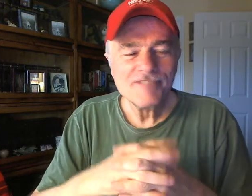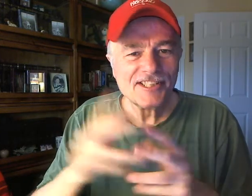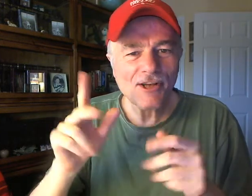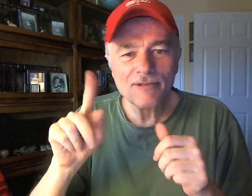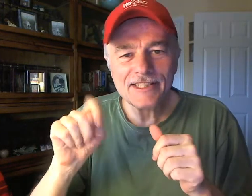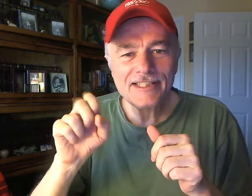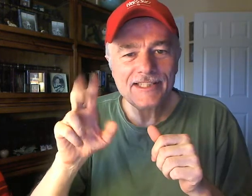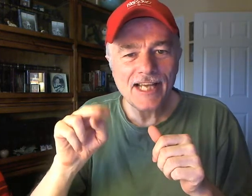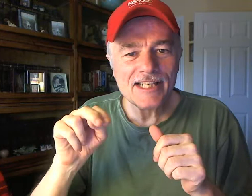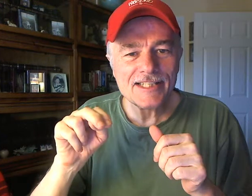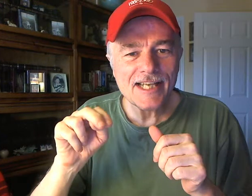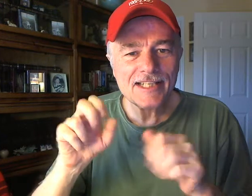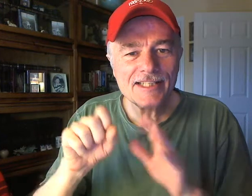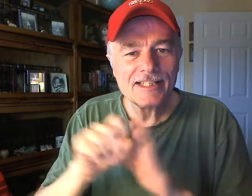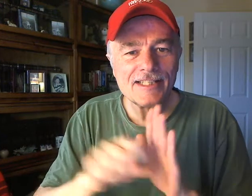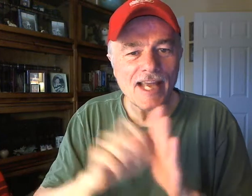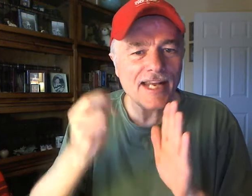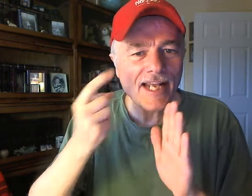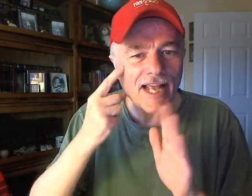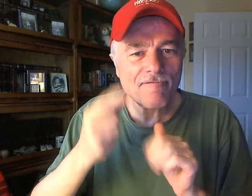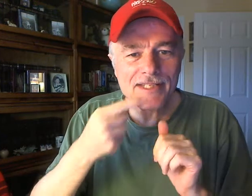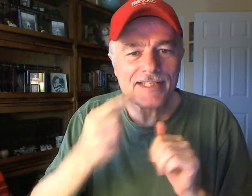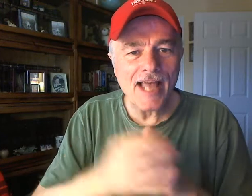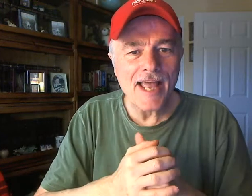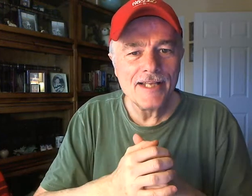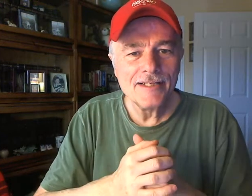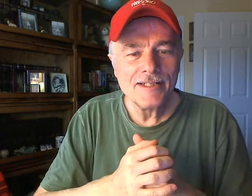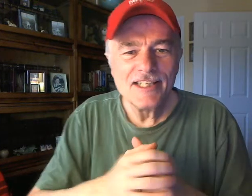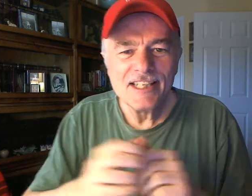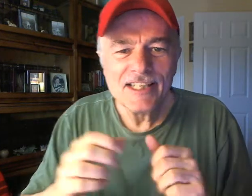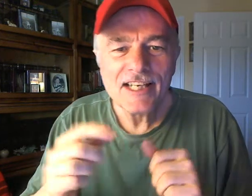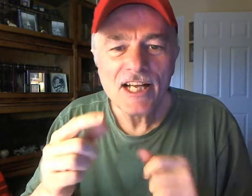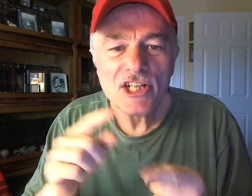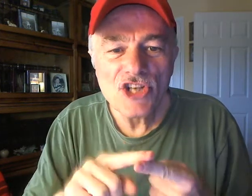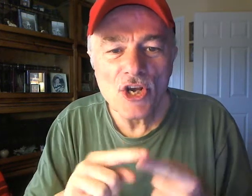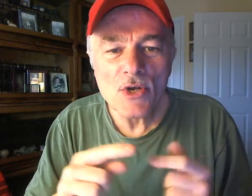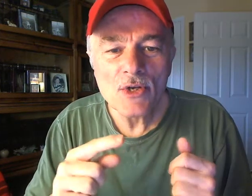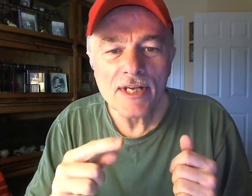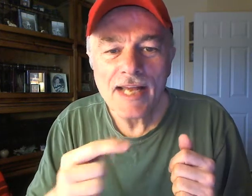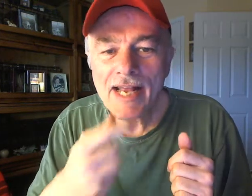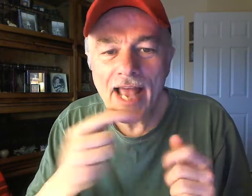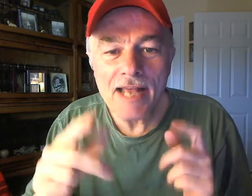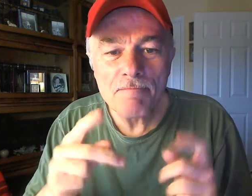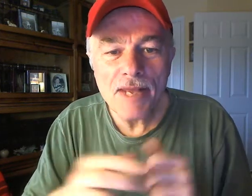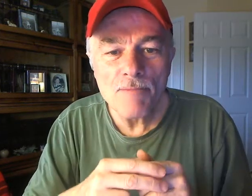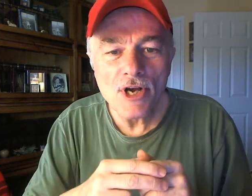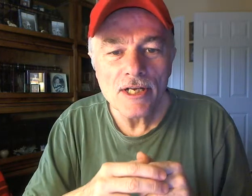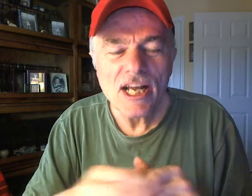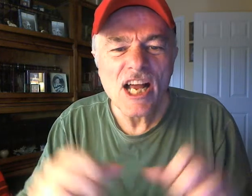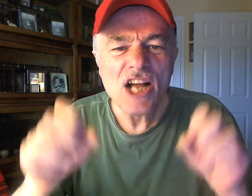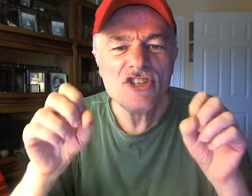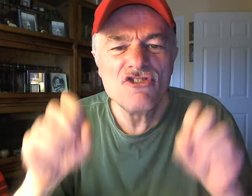So Tennessee State gonna say two gay people